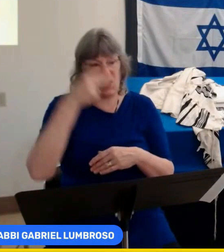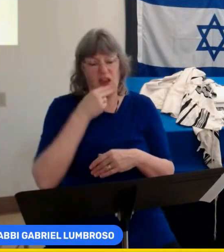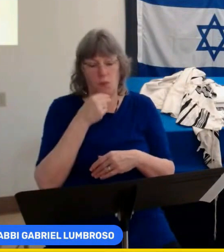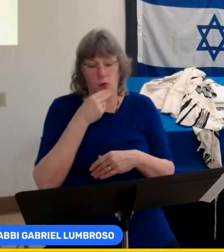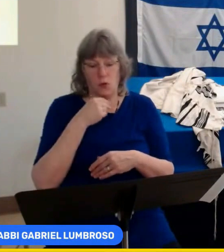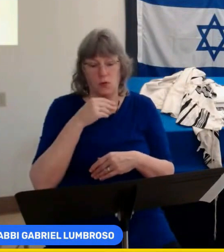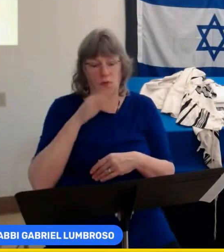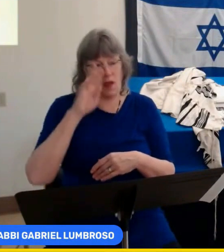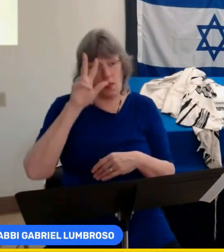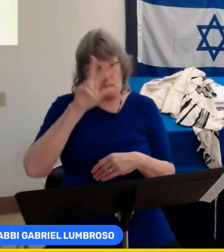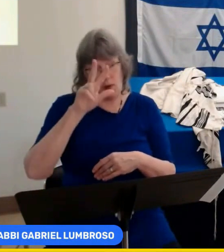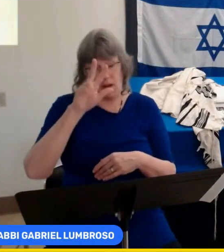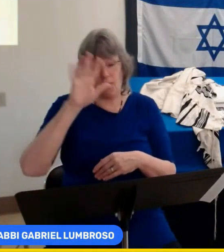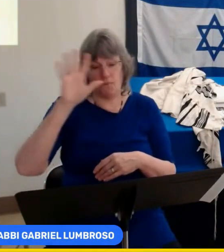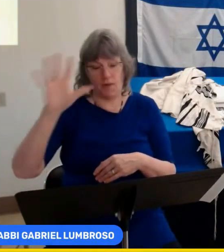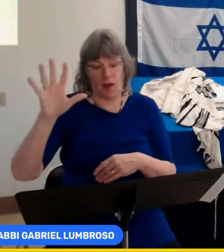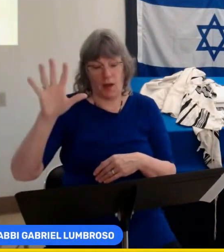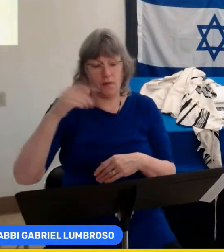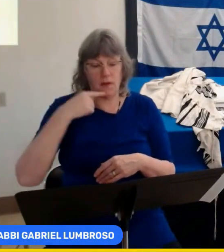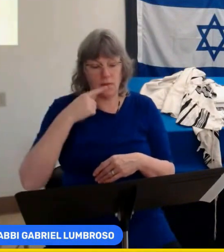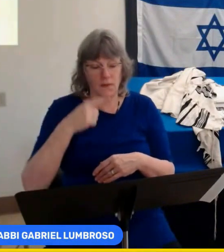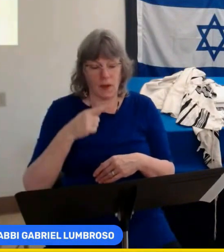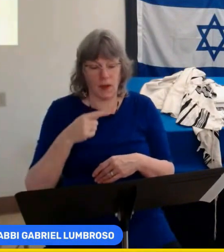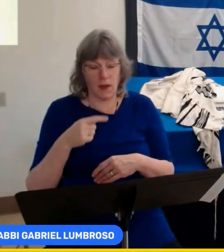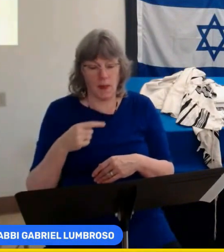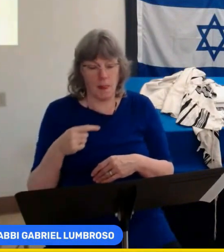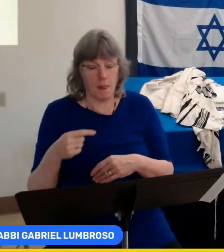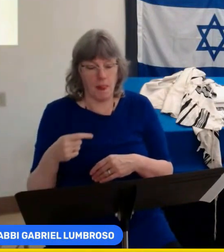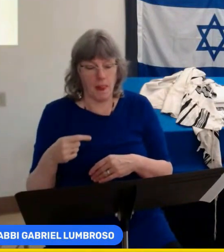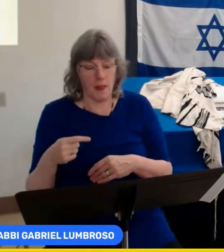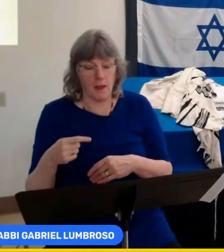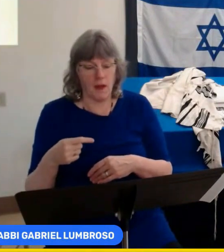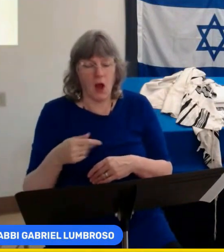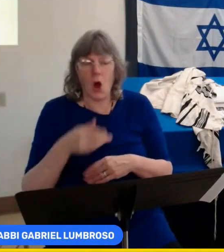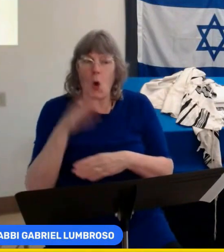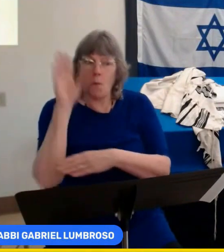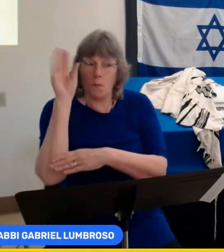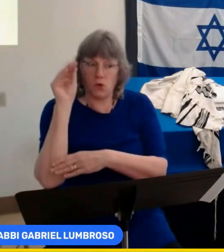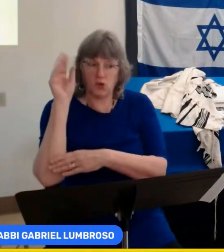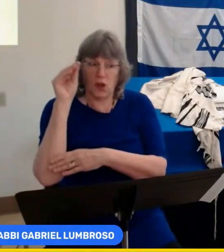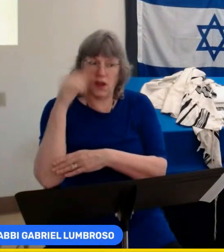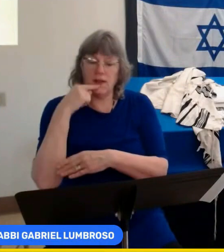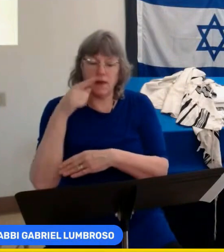as a servant, giving witness to things God would divulge later."